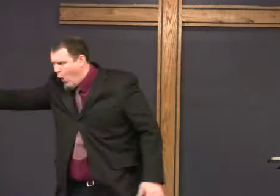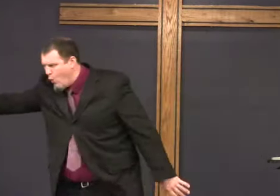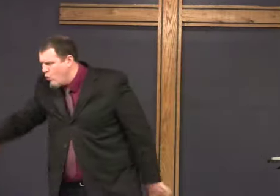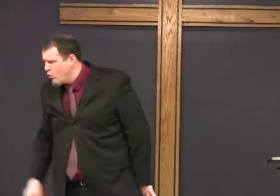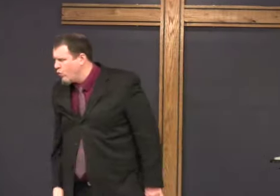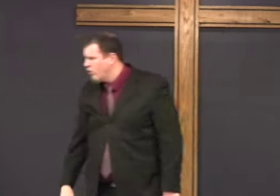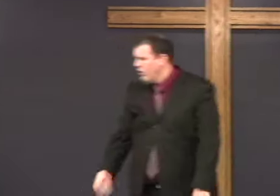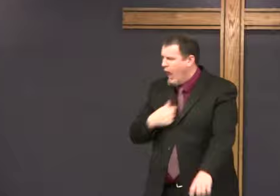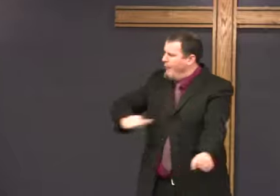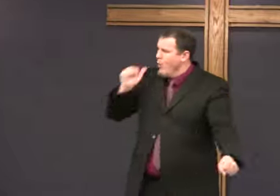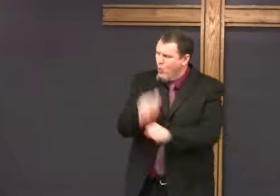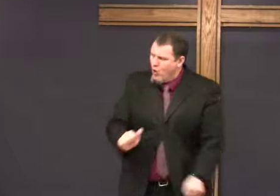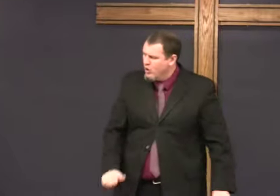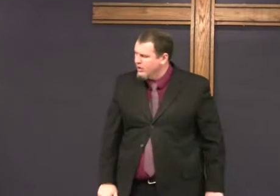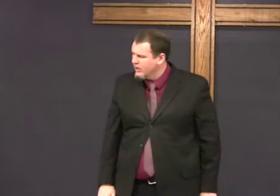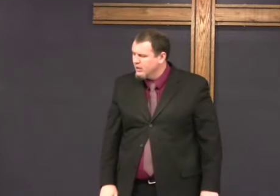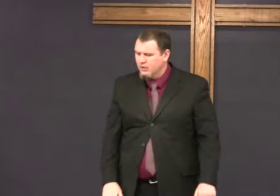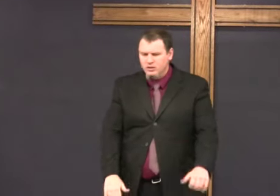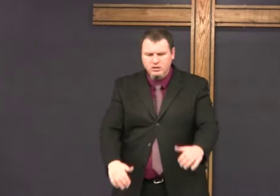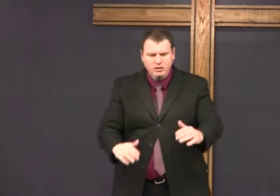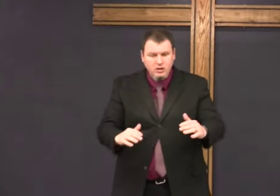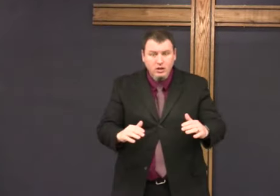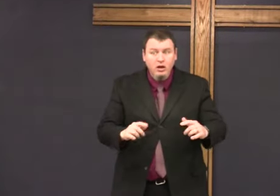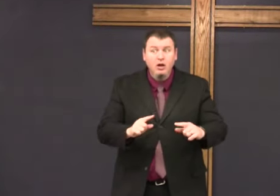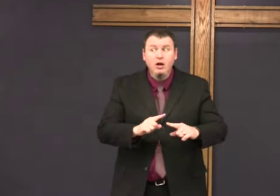And Nehemiah says, no, I'm not, I'm working.